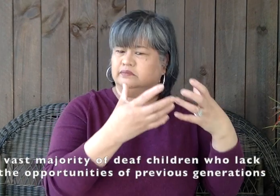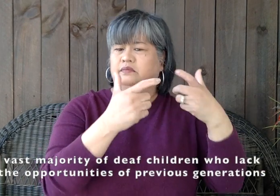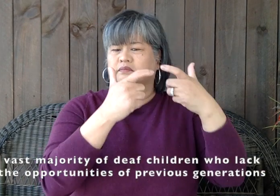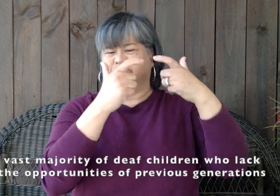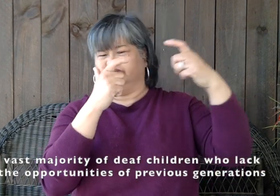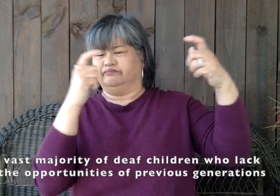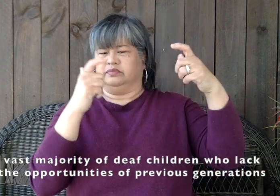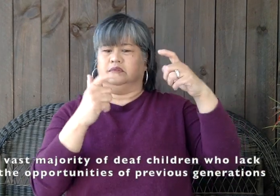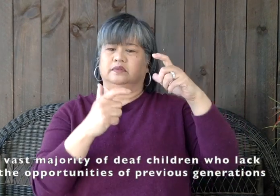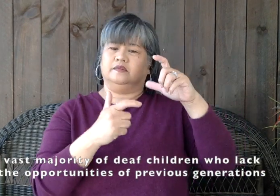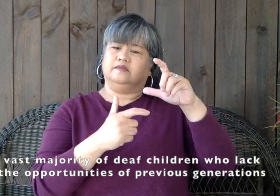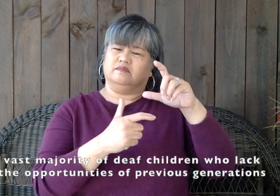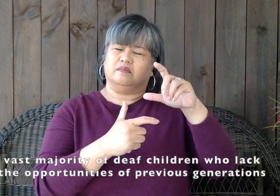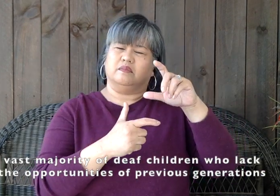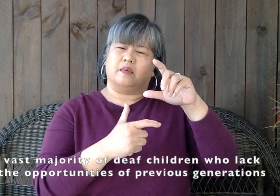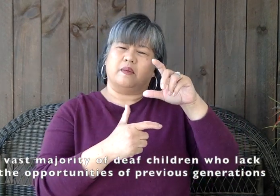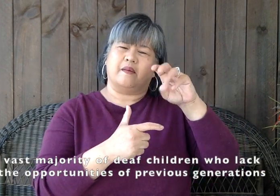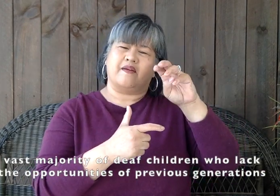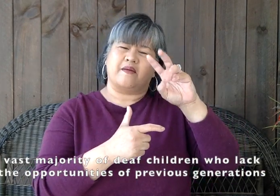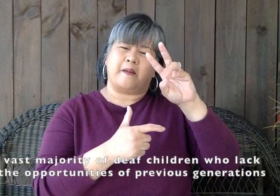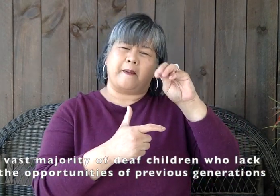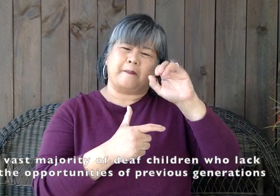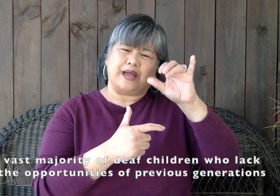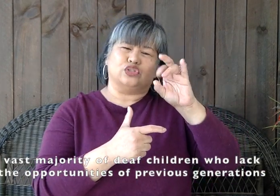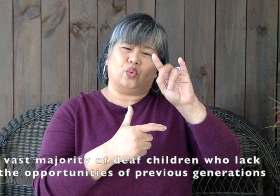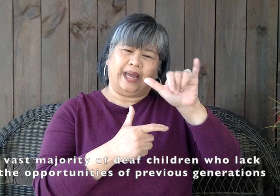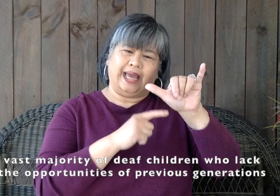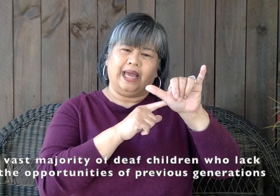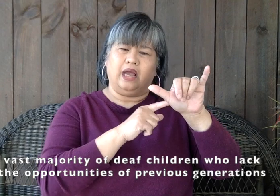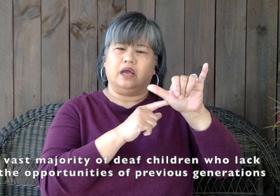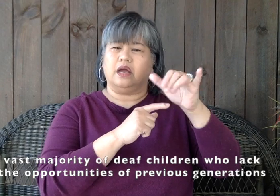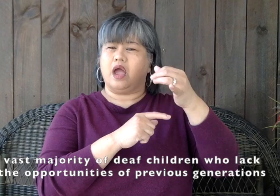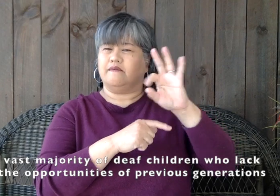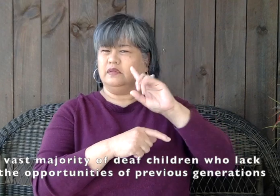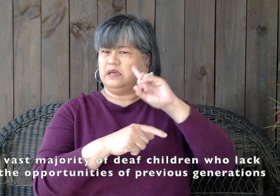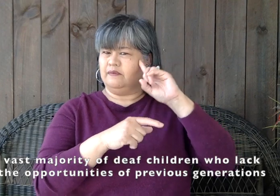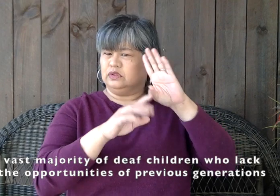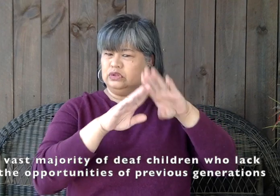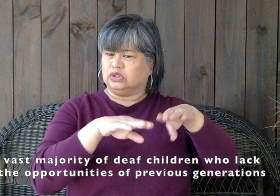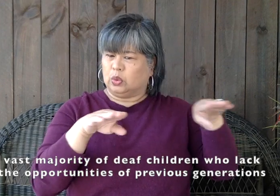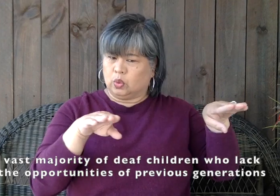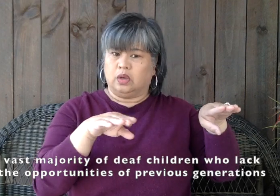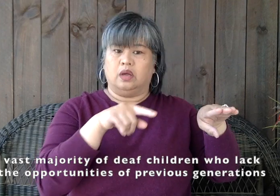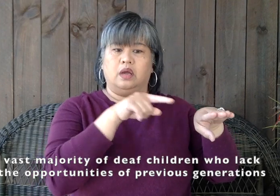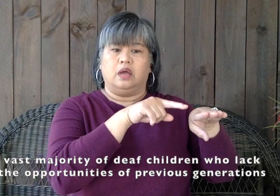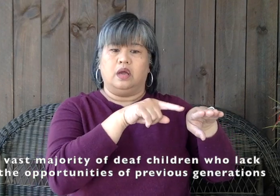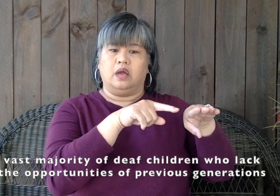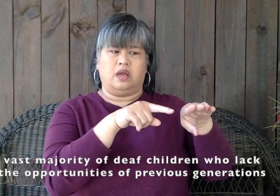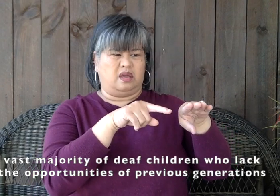to the vast majority of deaf children who lack the opportunities of previous generations.